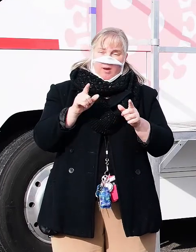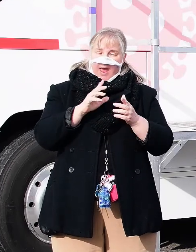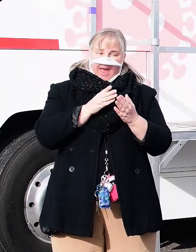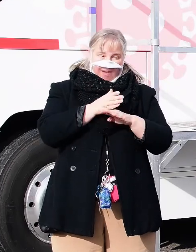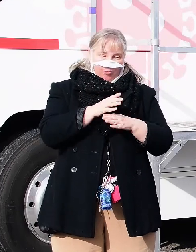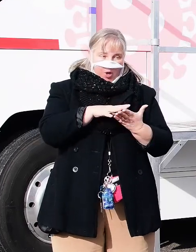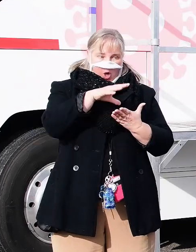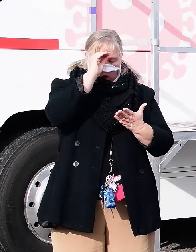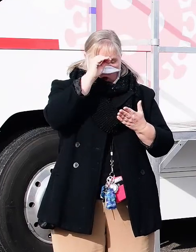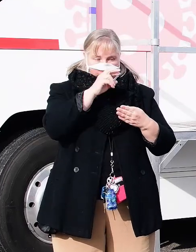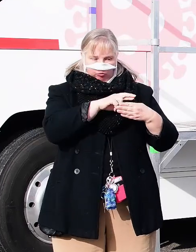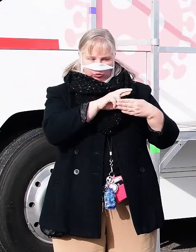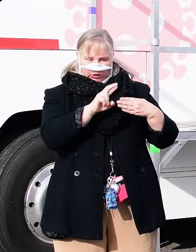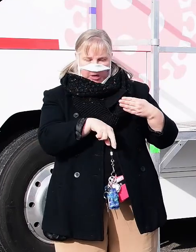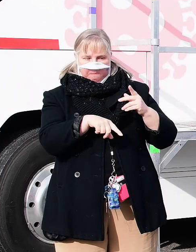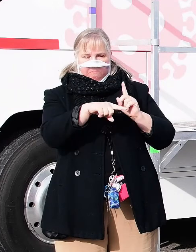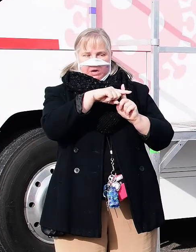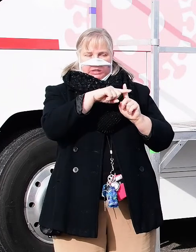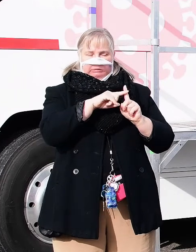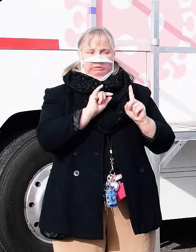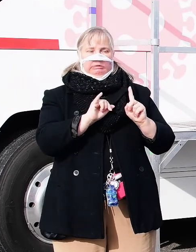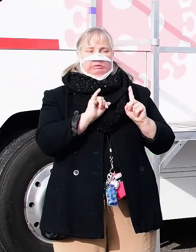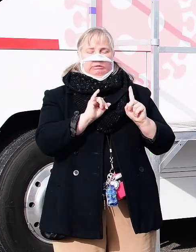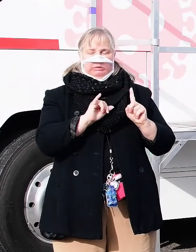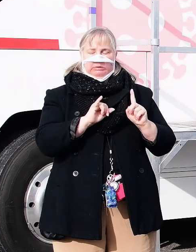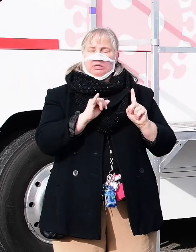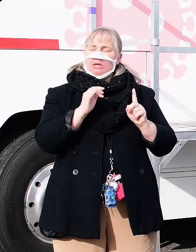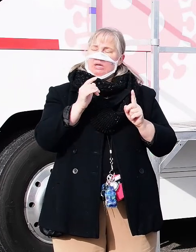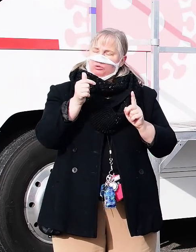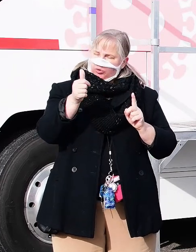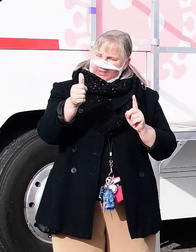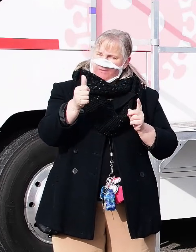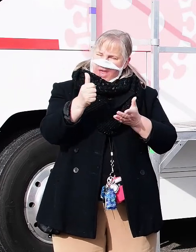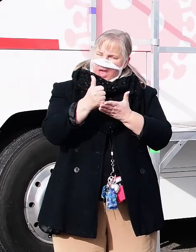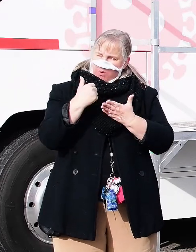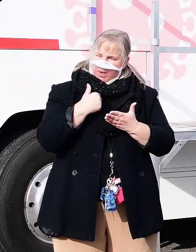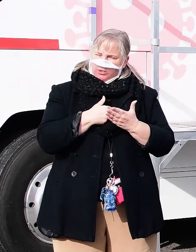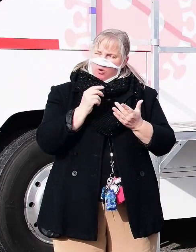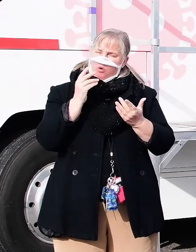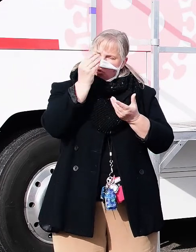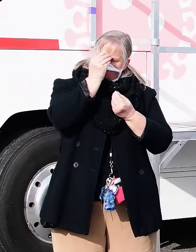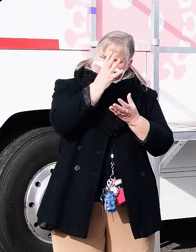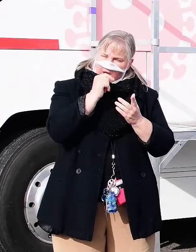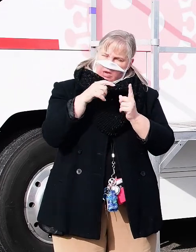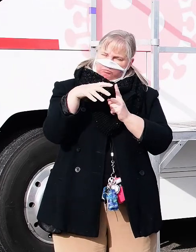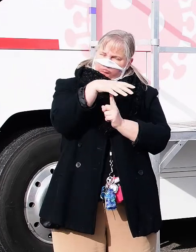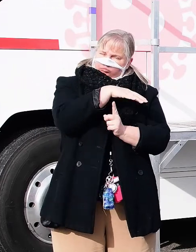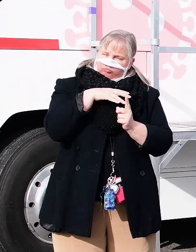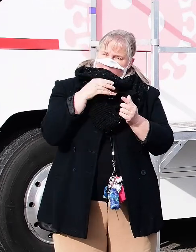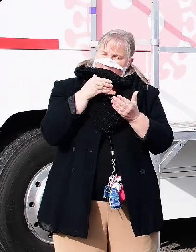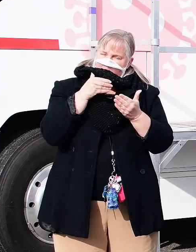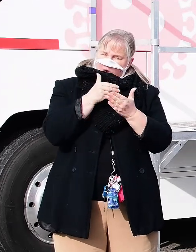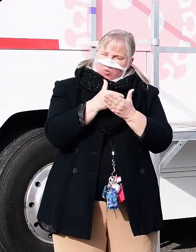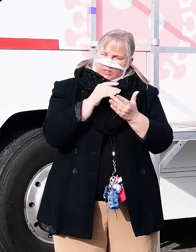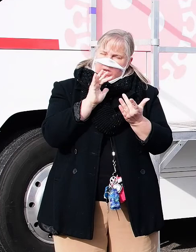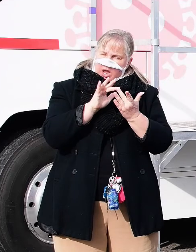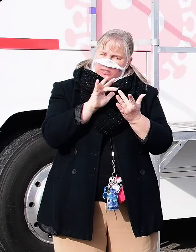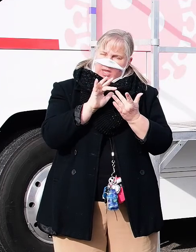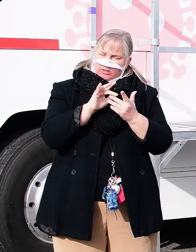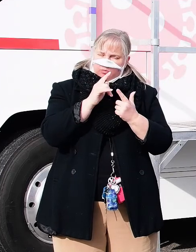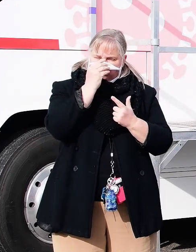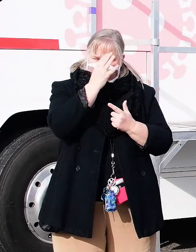result. Please help us and notify your close contacts so that they may quarantine if needed,